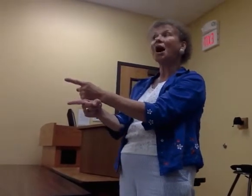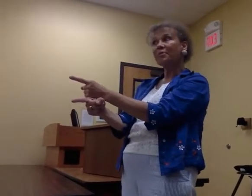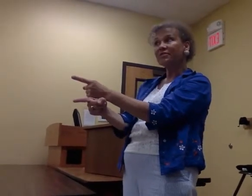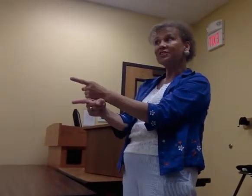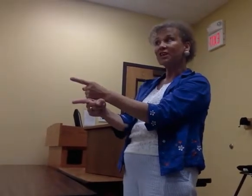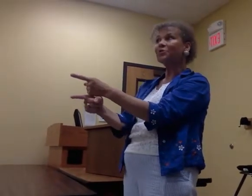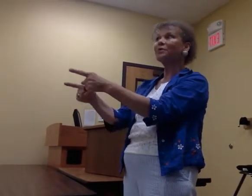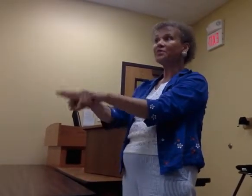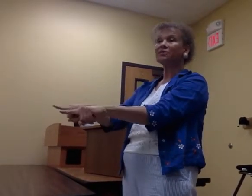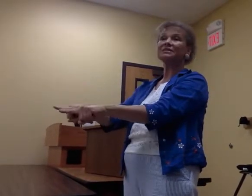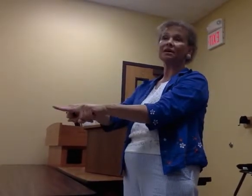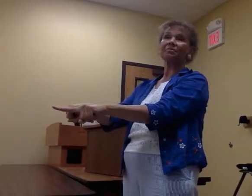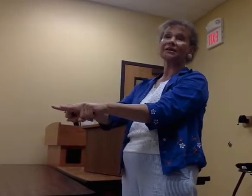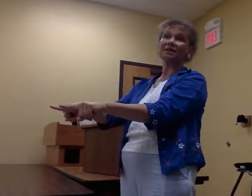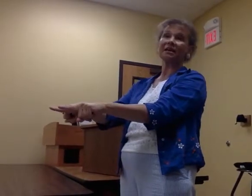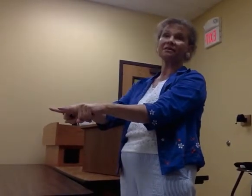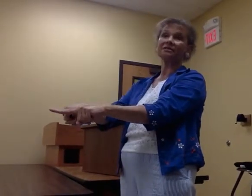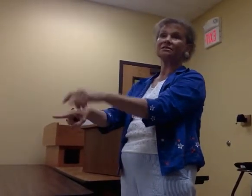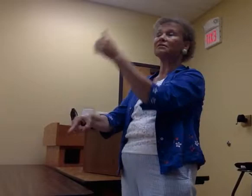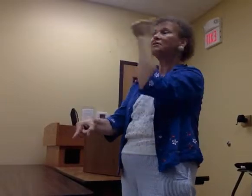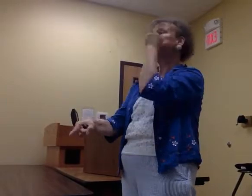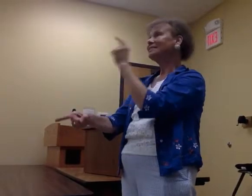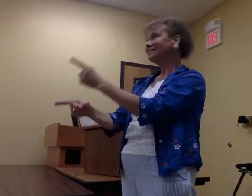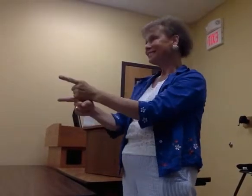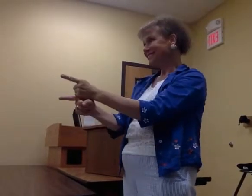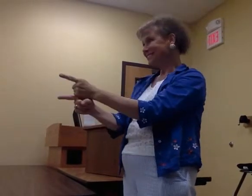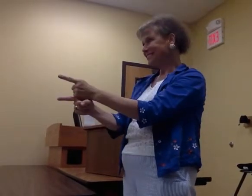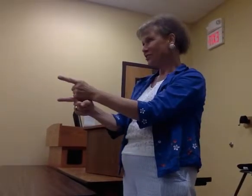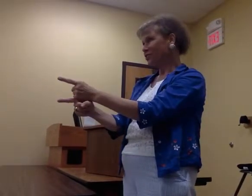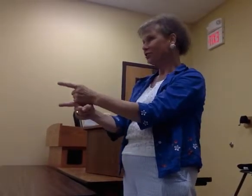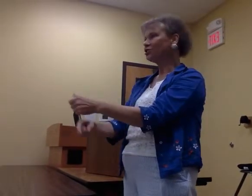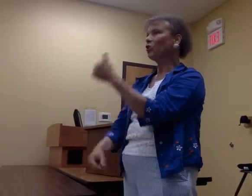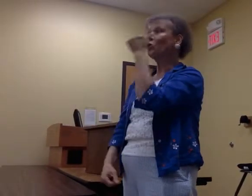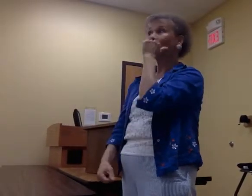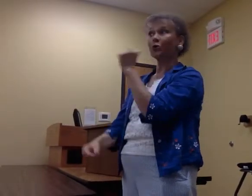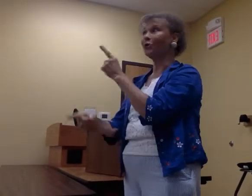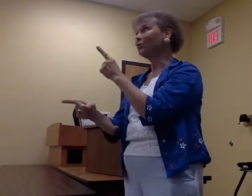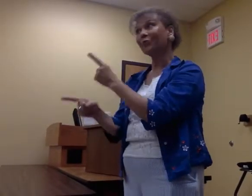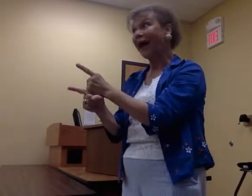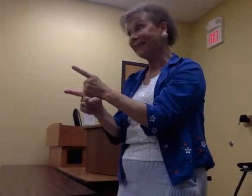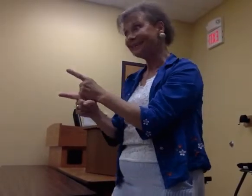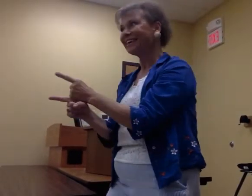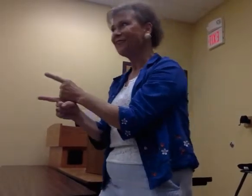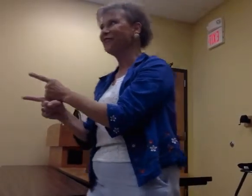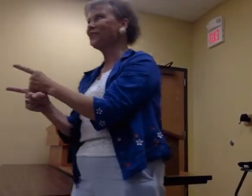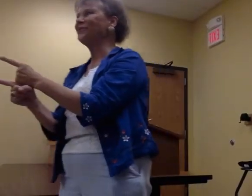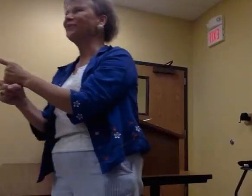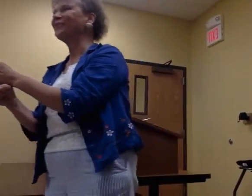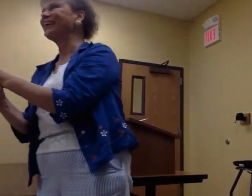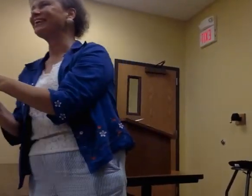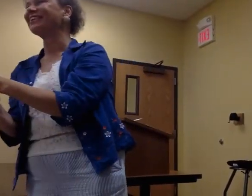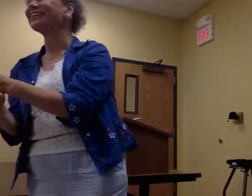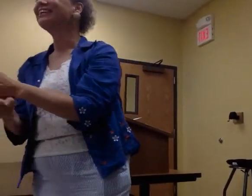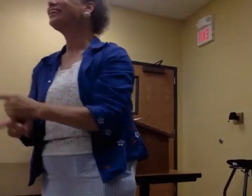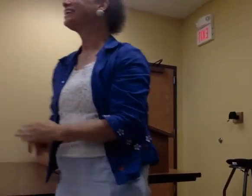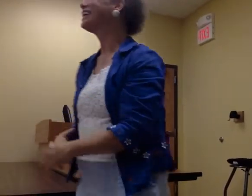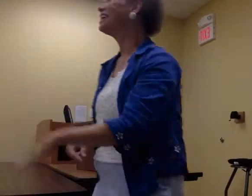side. Sister, so girl right, if you will. All right, boy right is